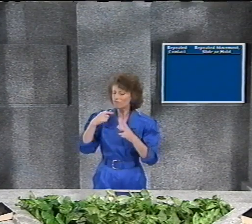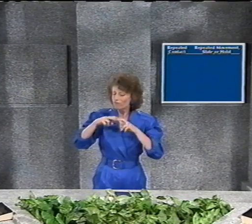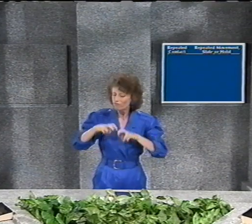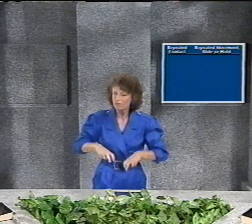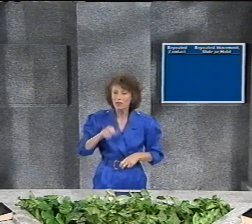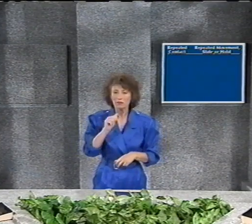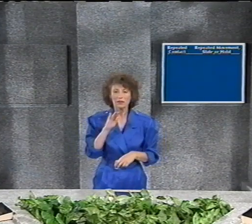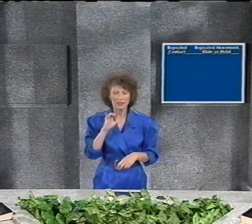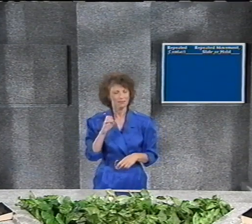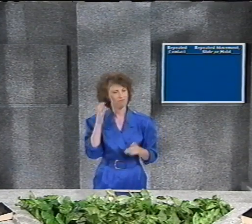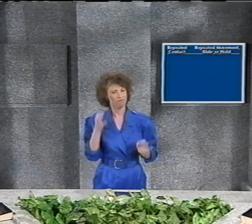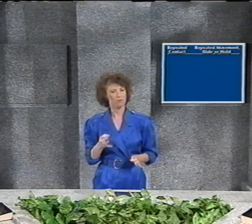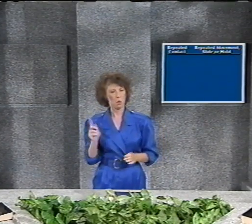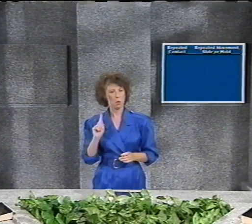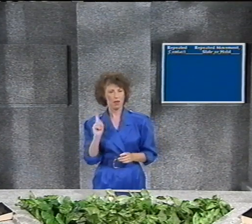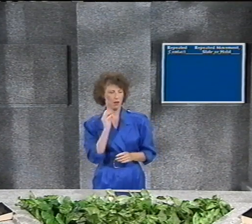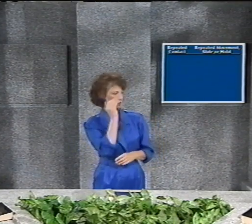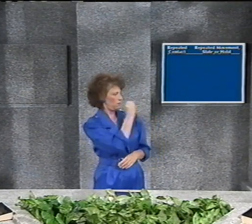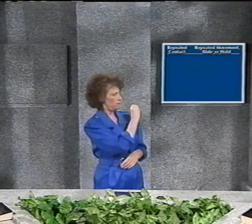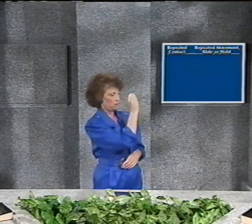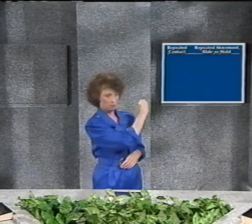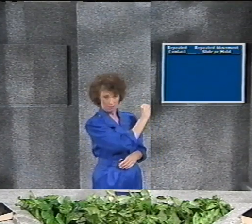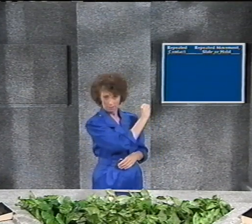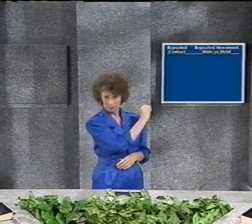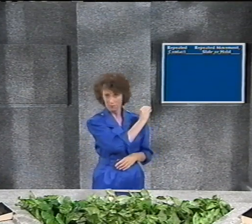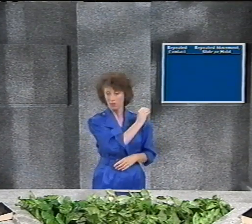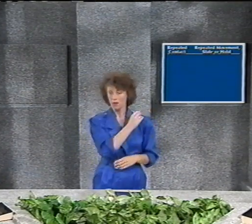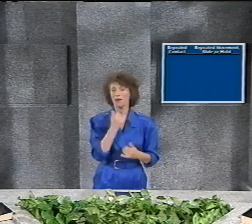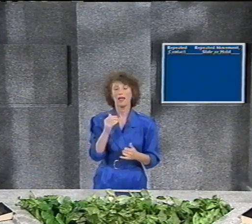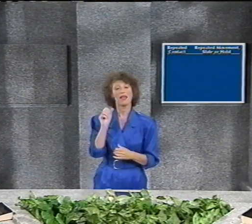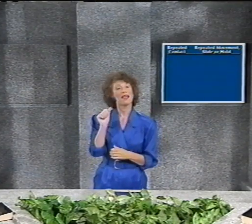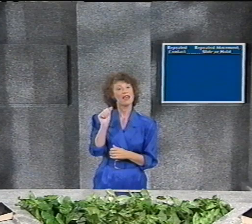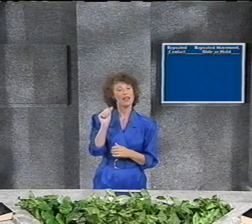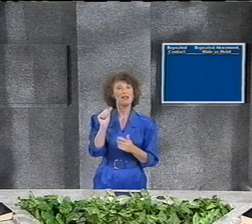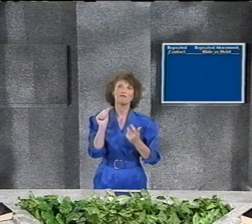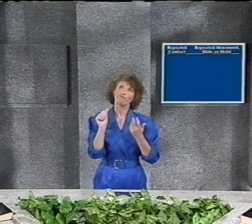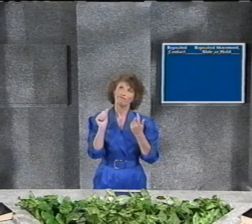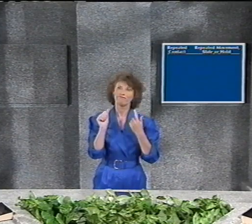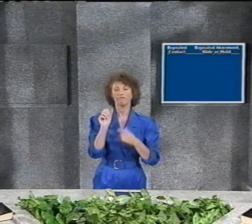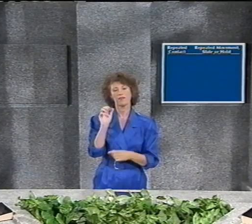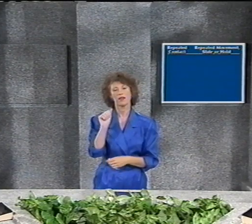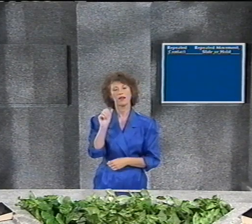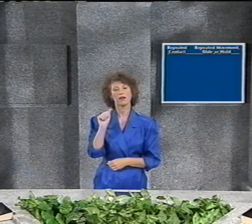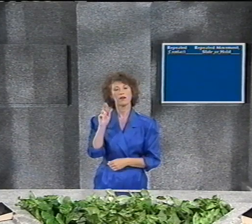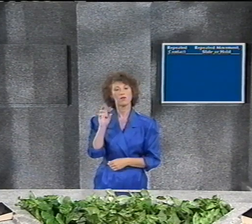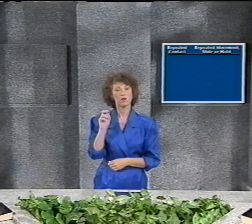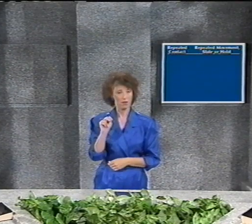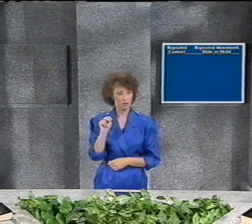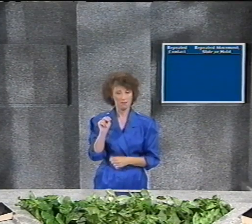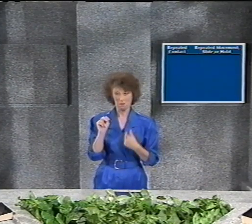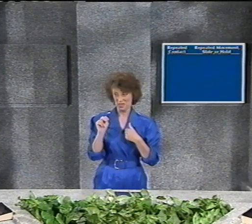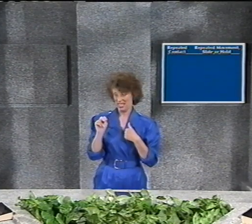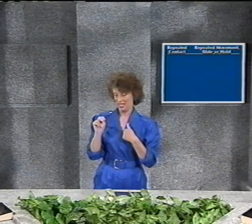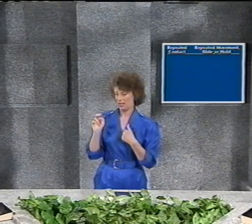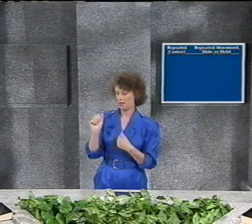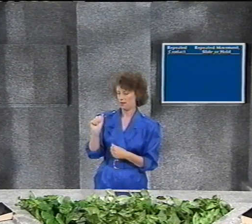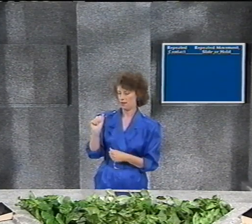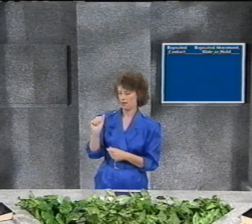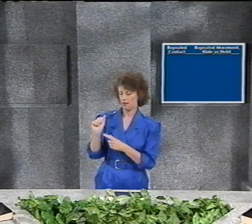Now, let's analyze the alphabet and decide in which column the double letters might go. For A, I